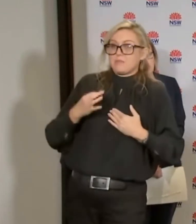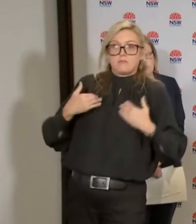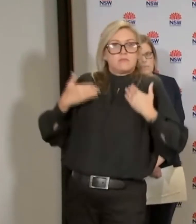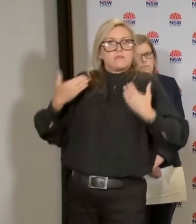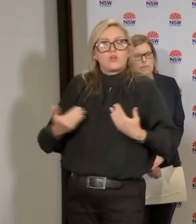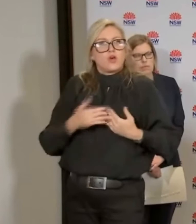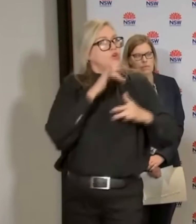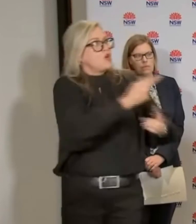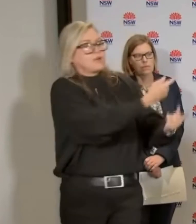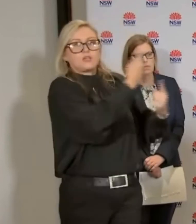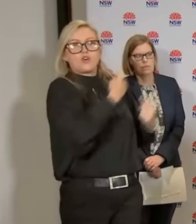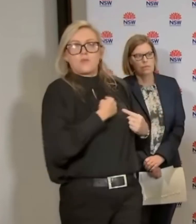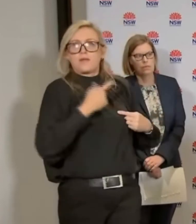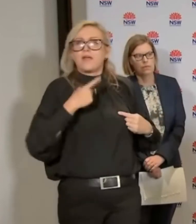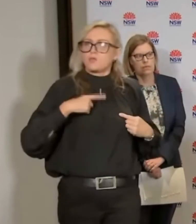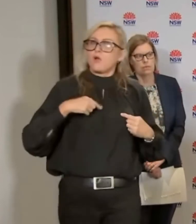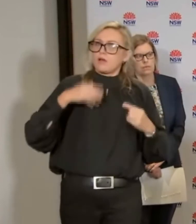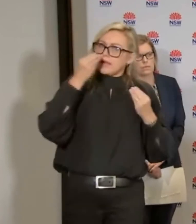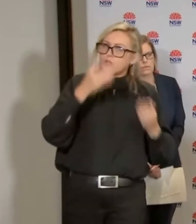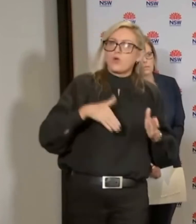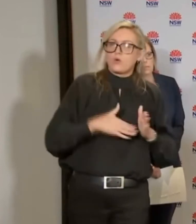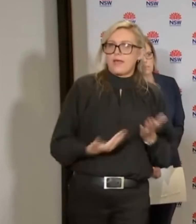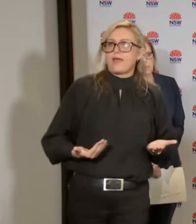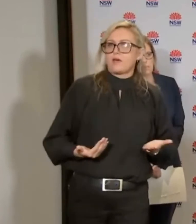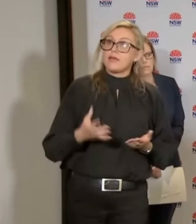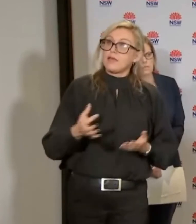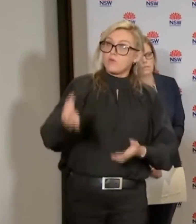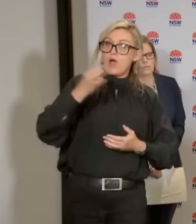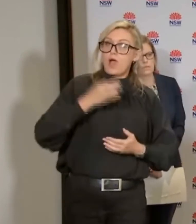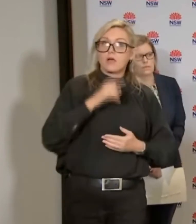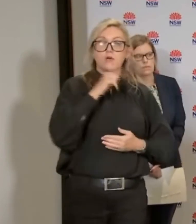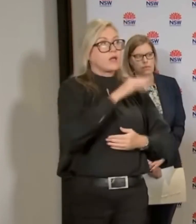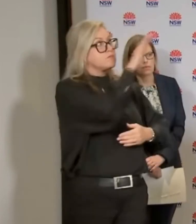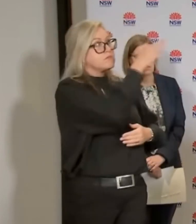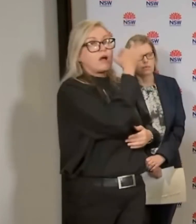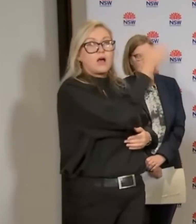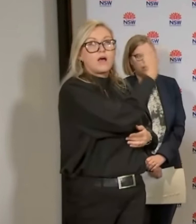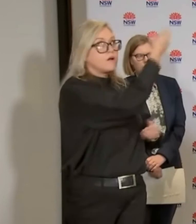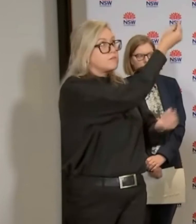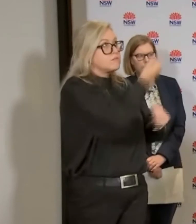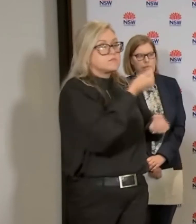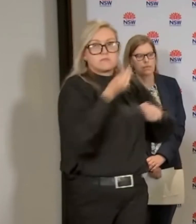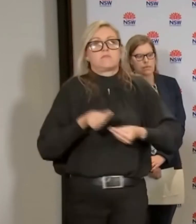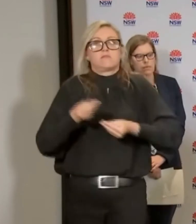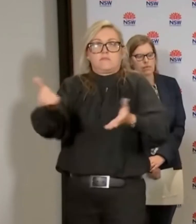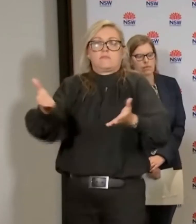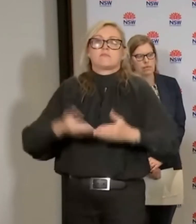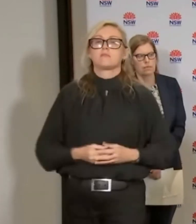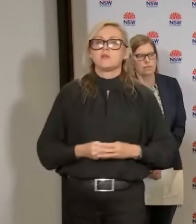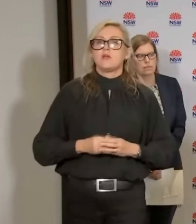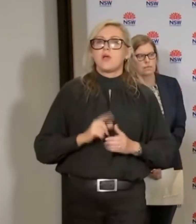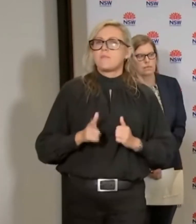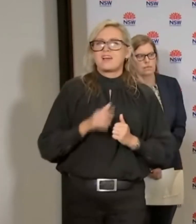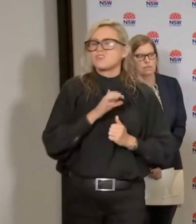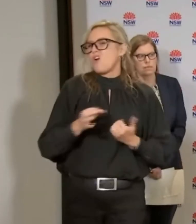and transparent. If at any time we're asked, of course we'll provide that information. If at any time we're asked, we'll provide that information, but I don't think